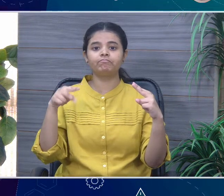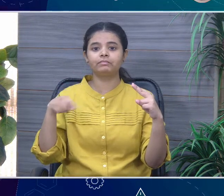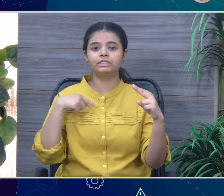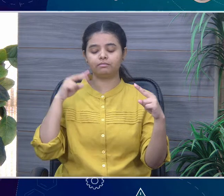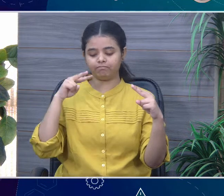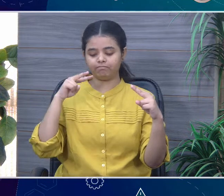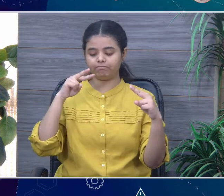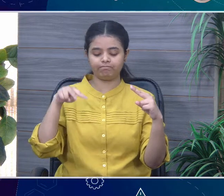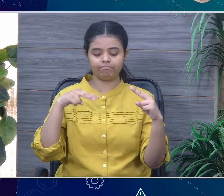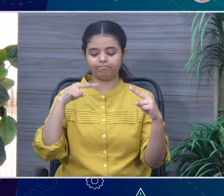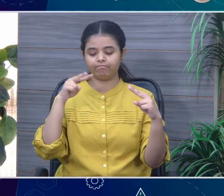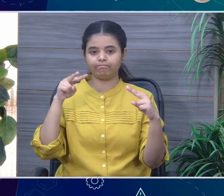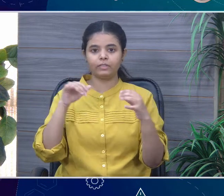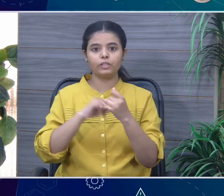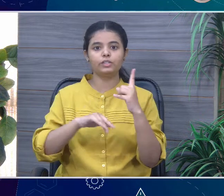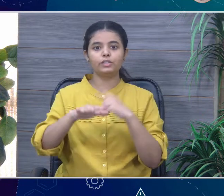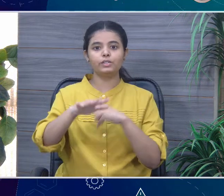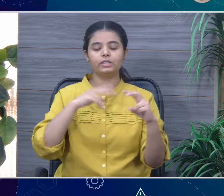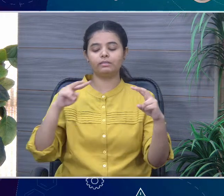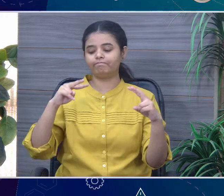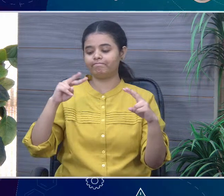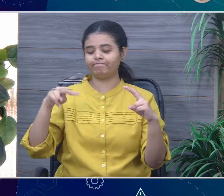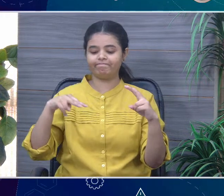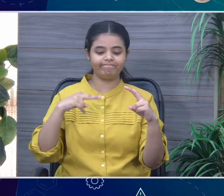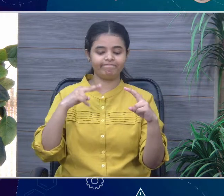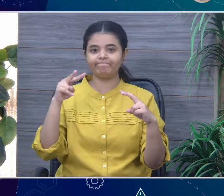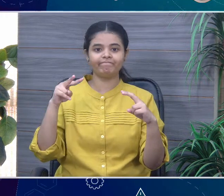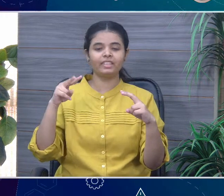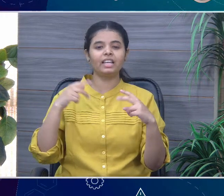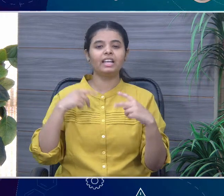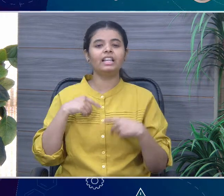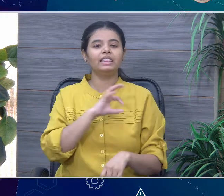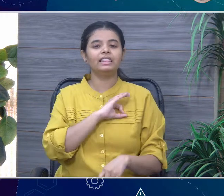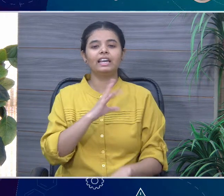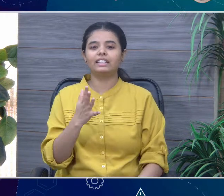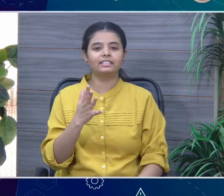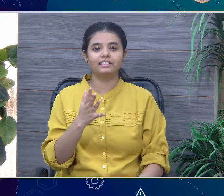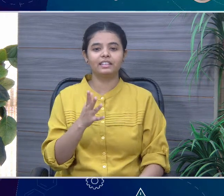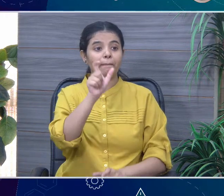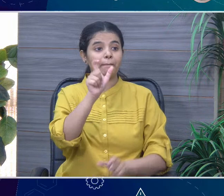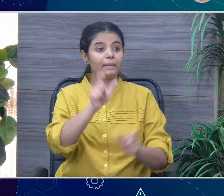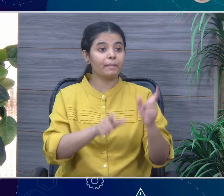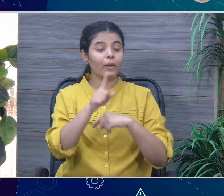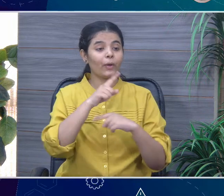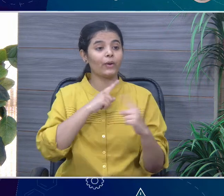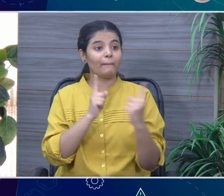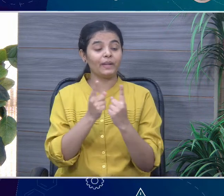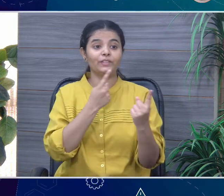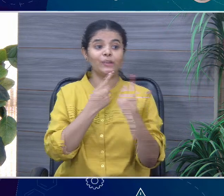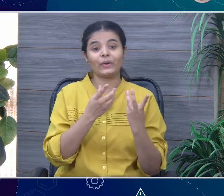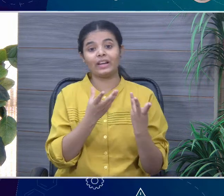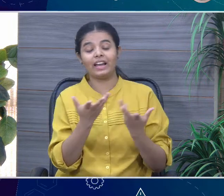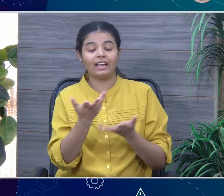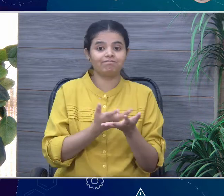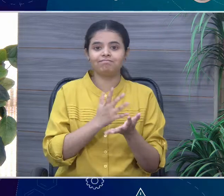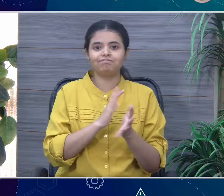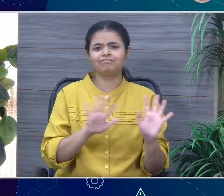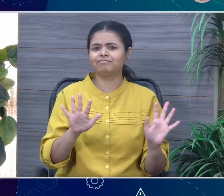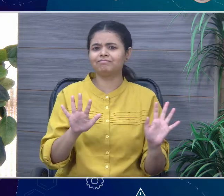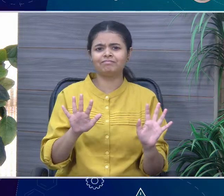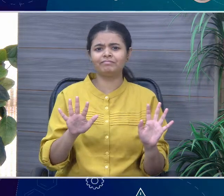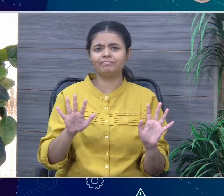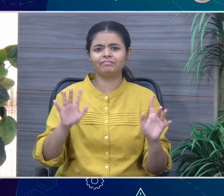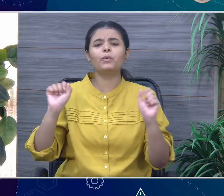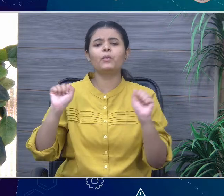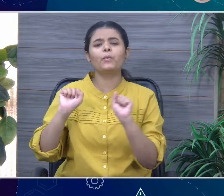social interactions. They do not like to interact with other humans. It's a condition